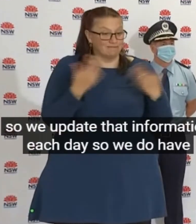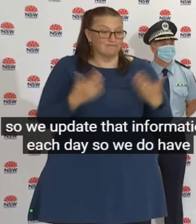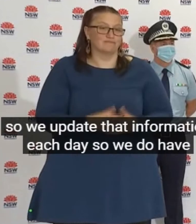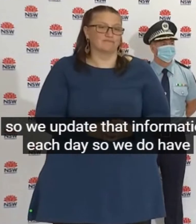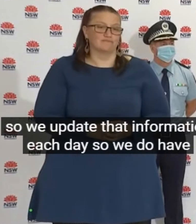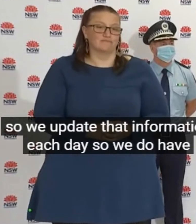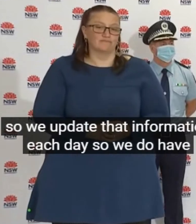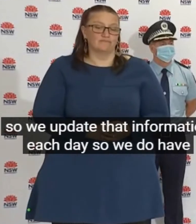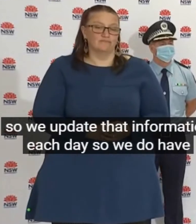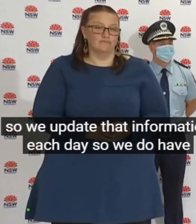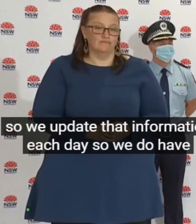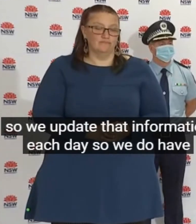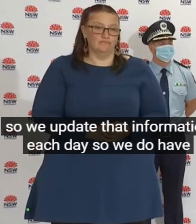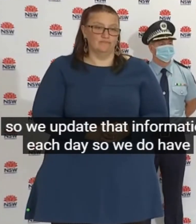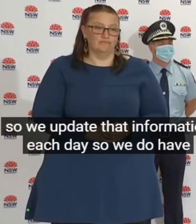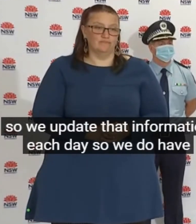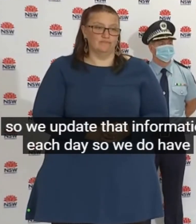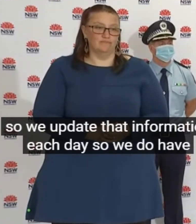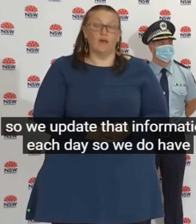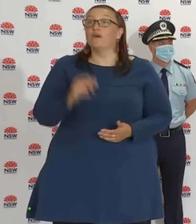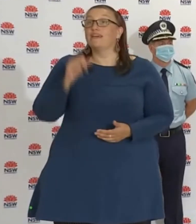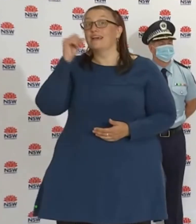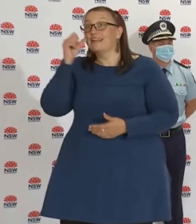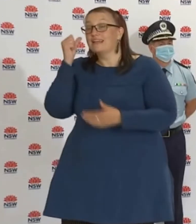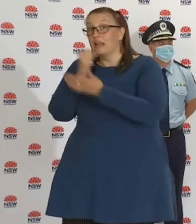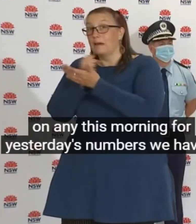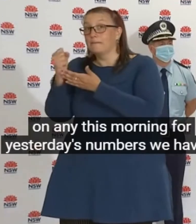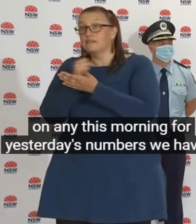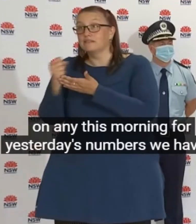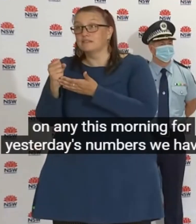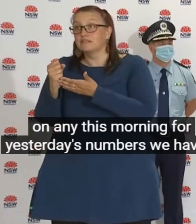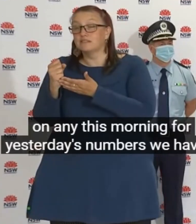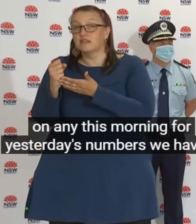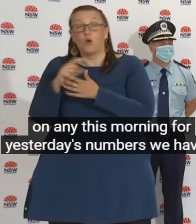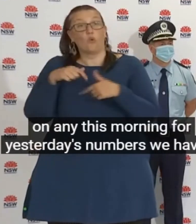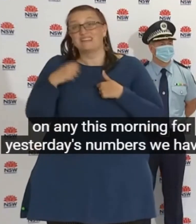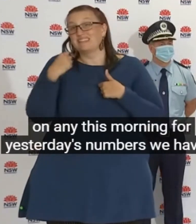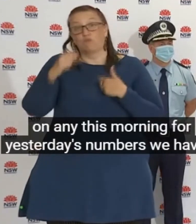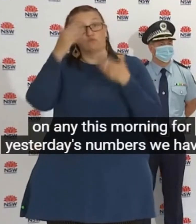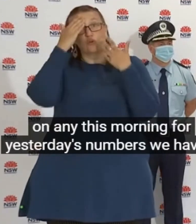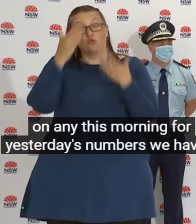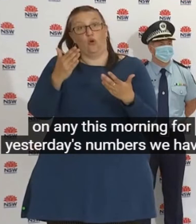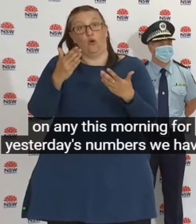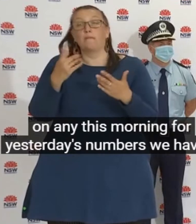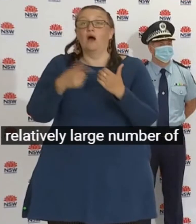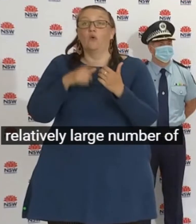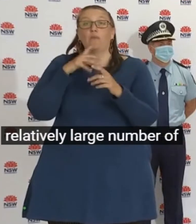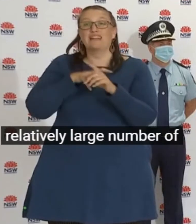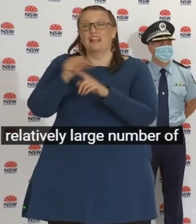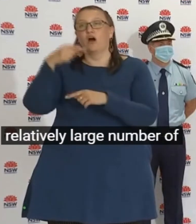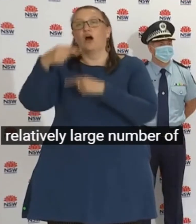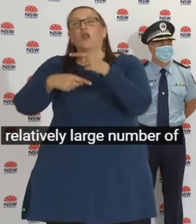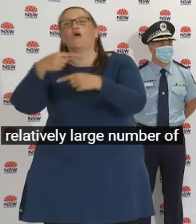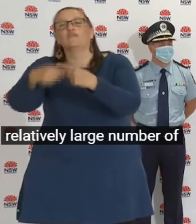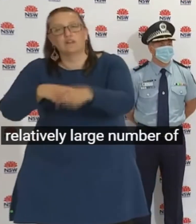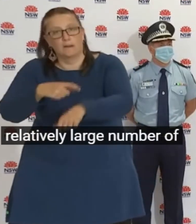have this morning for yesterday's numbers, we have a relatively large number of unknowns, but they get identified as we go through. And the trend